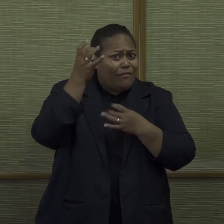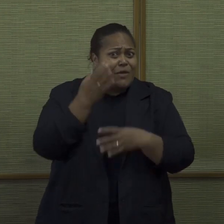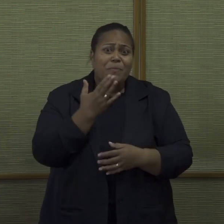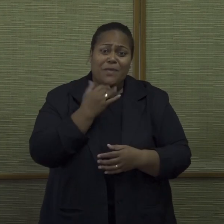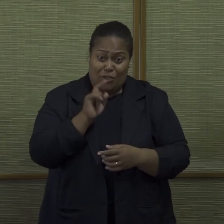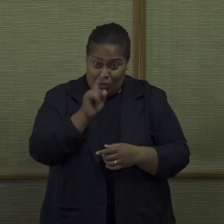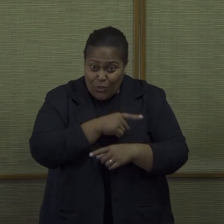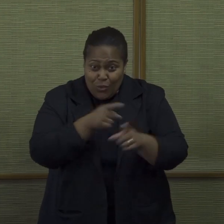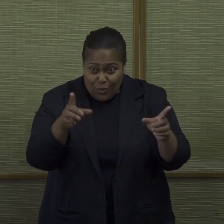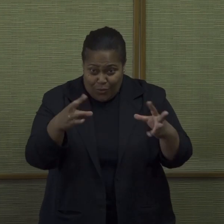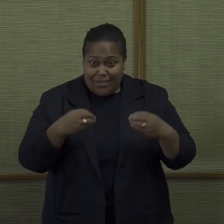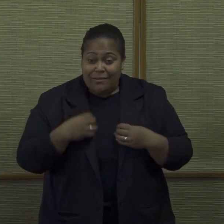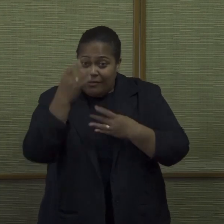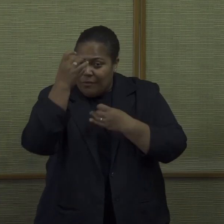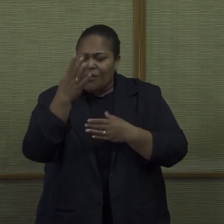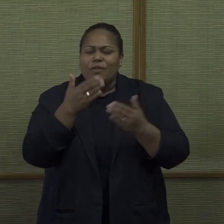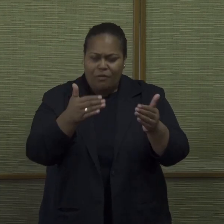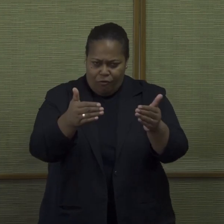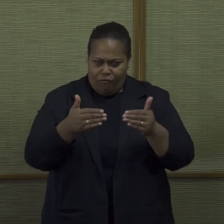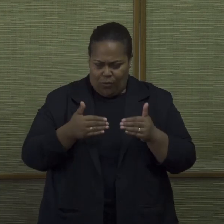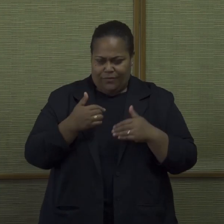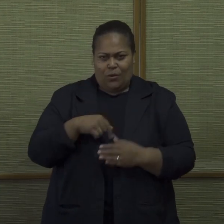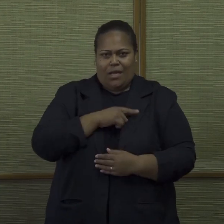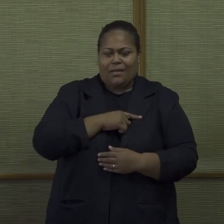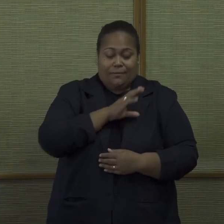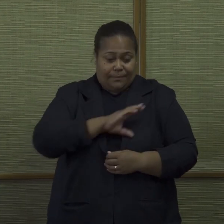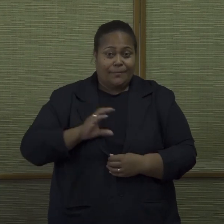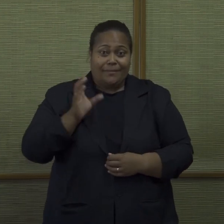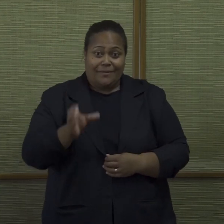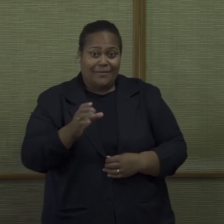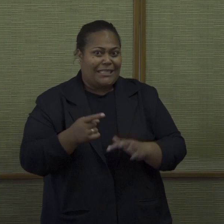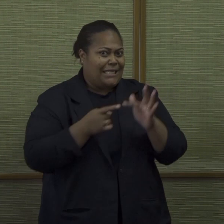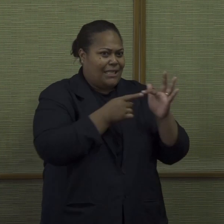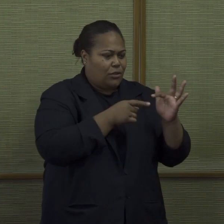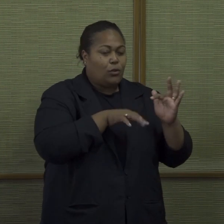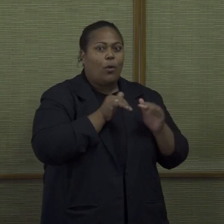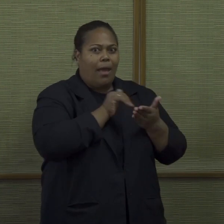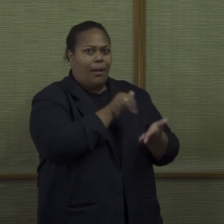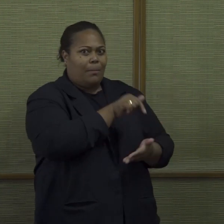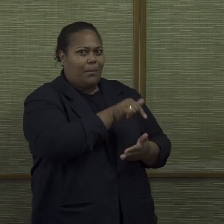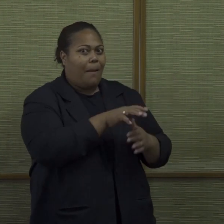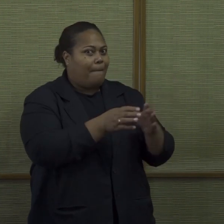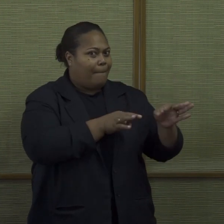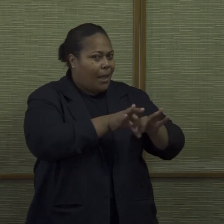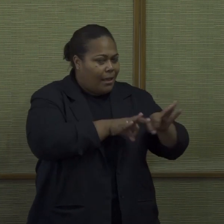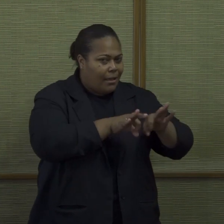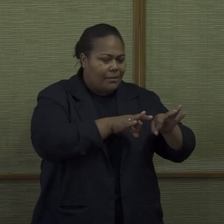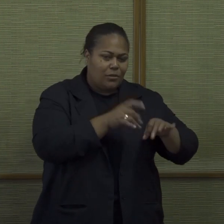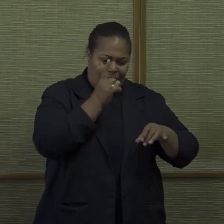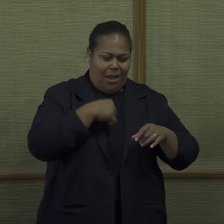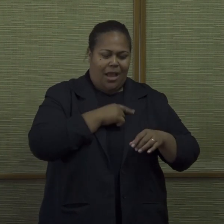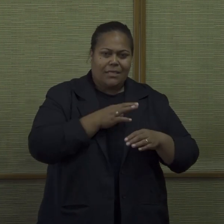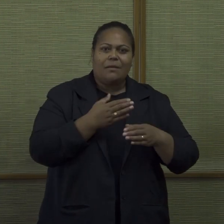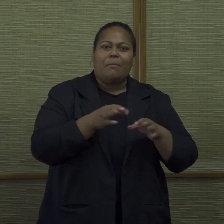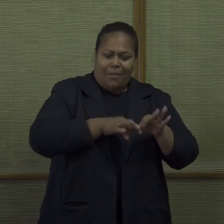that you forward those information across to the Commissioner Easton's office to help them plan, so we can also plan in advance in